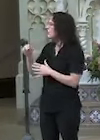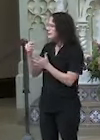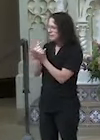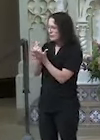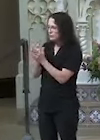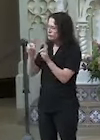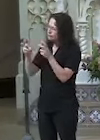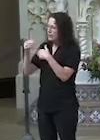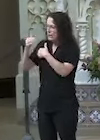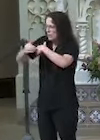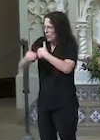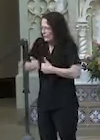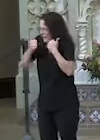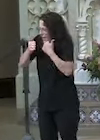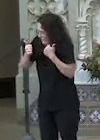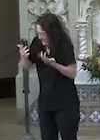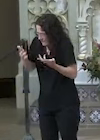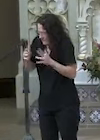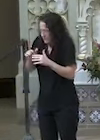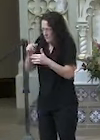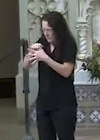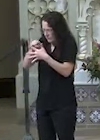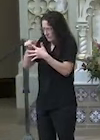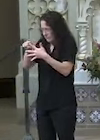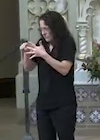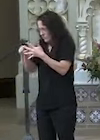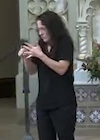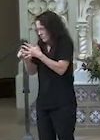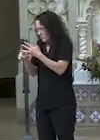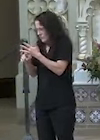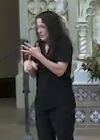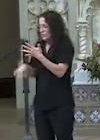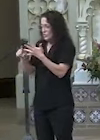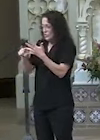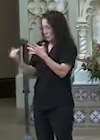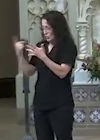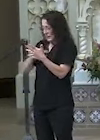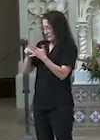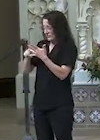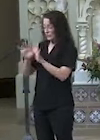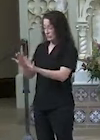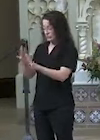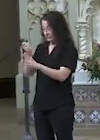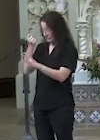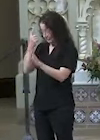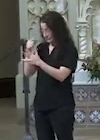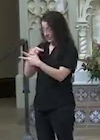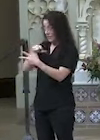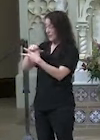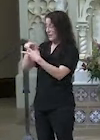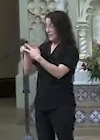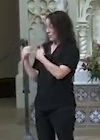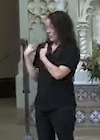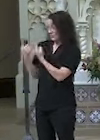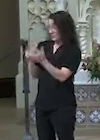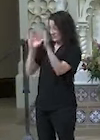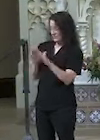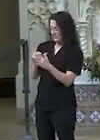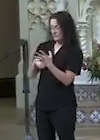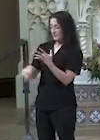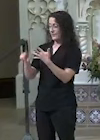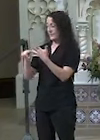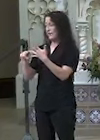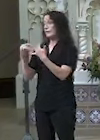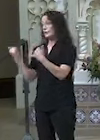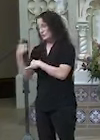So, let's just recap, okay? The last three Sundays, and today